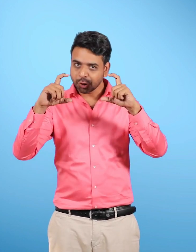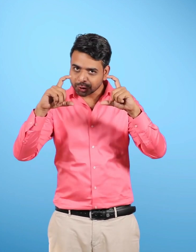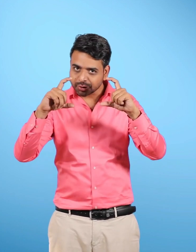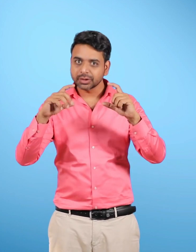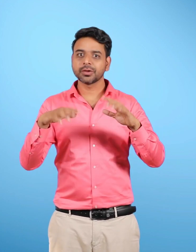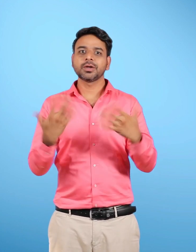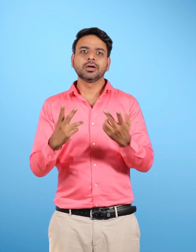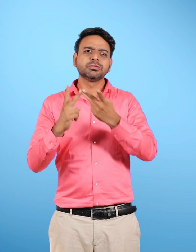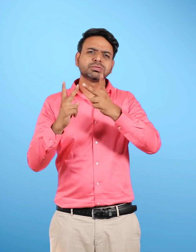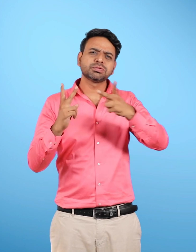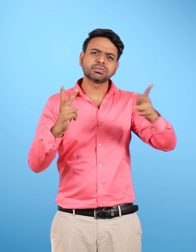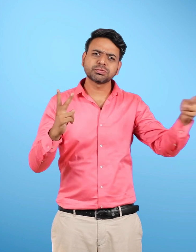cameras, and many other devices.